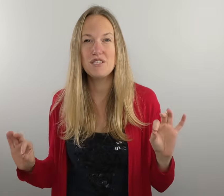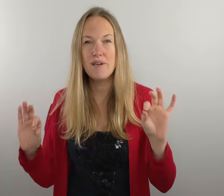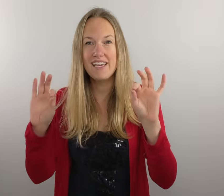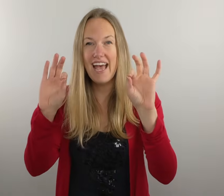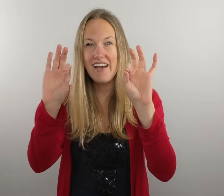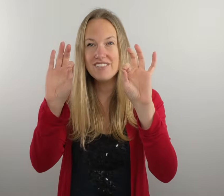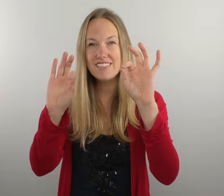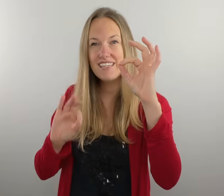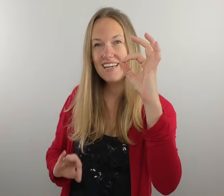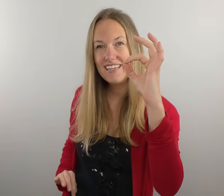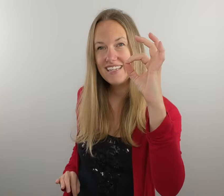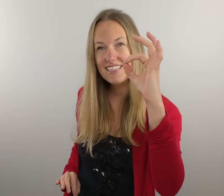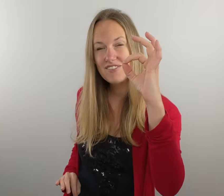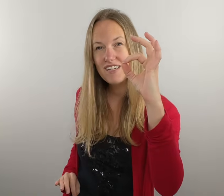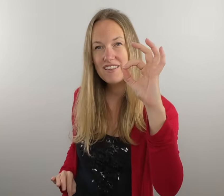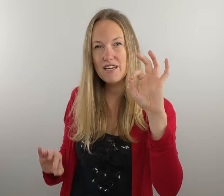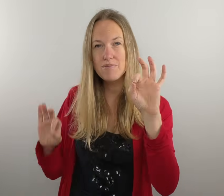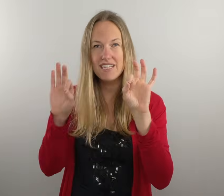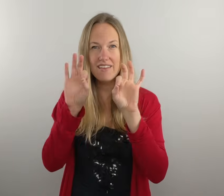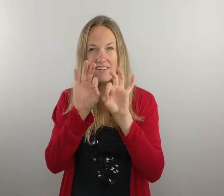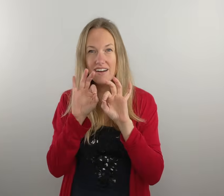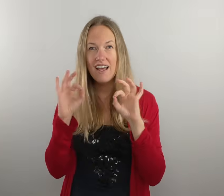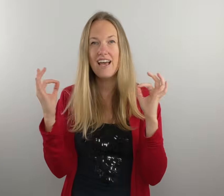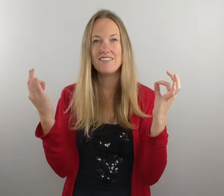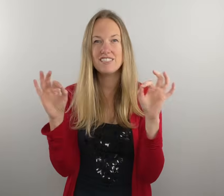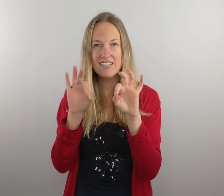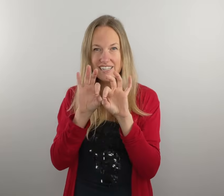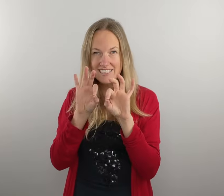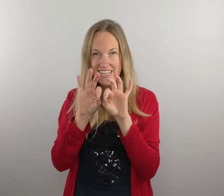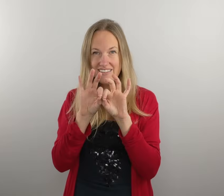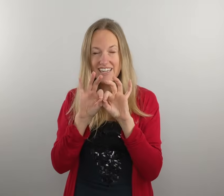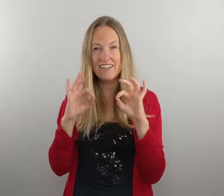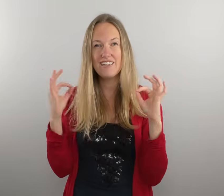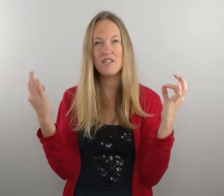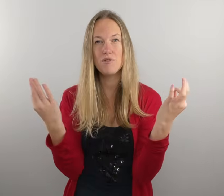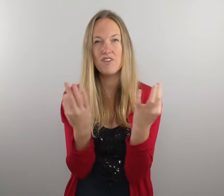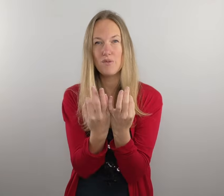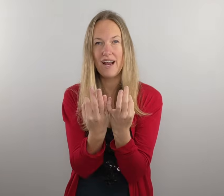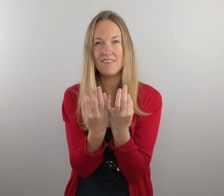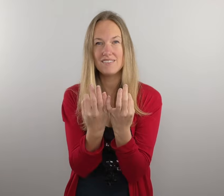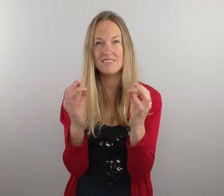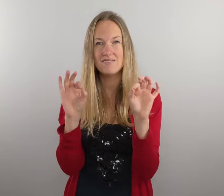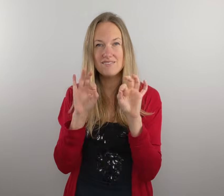you're making F's, okay? Index finger and thumb together, and you're starting together here and then moving around,